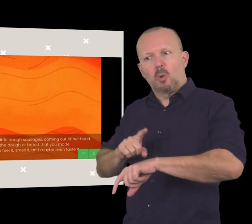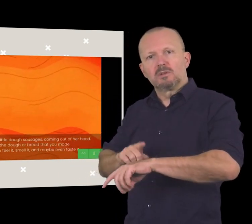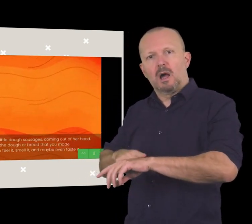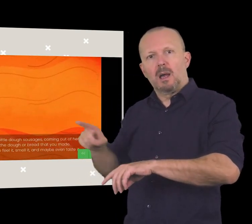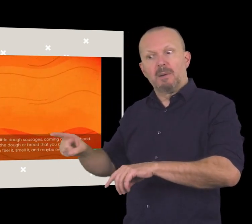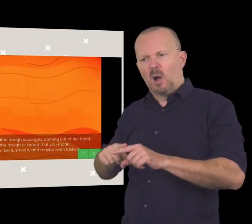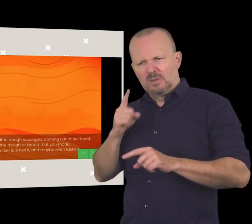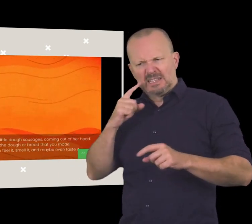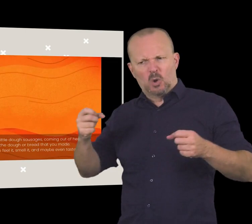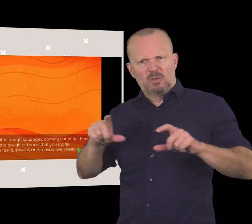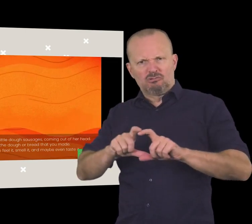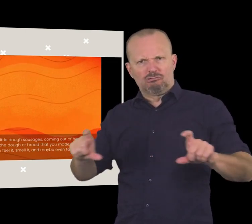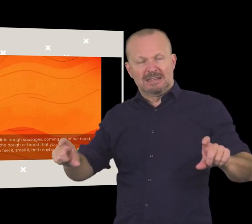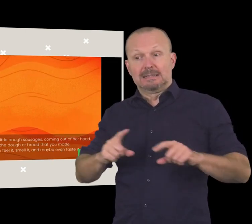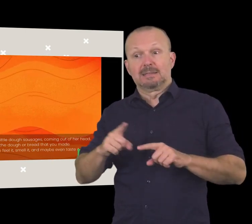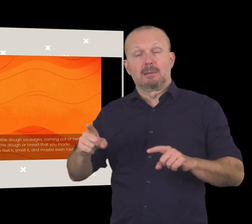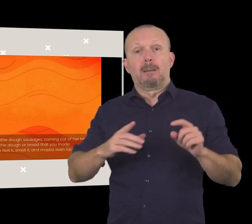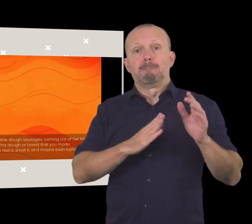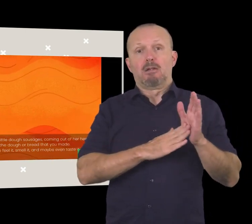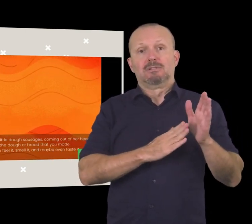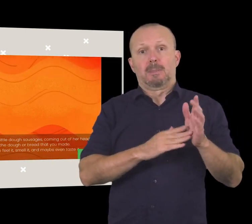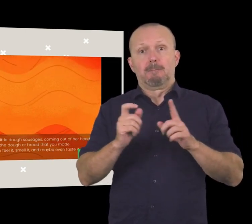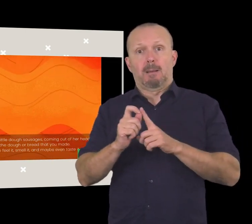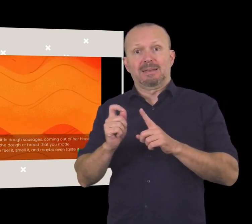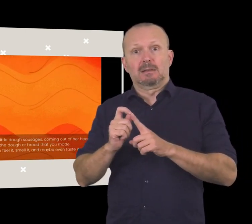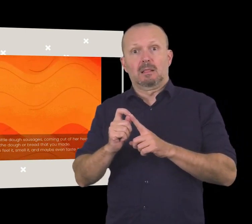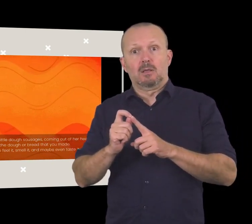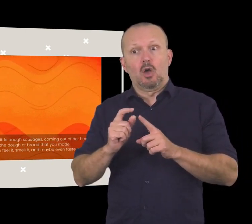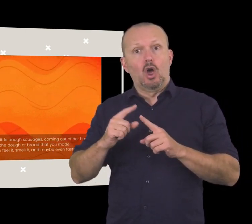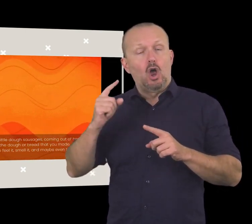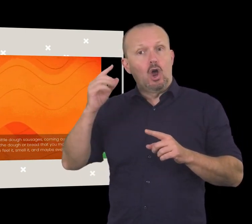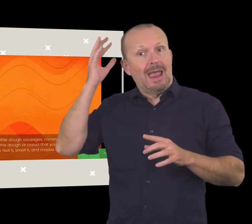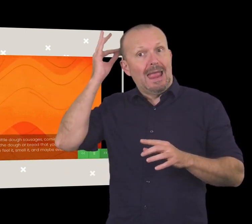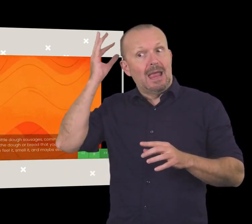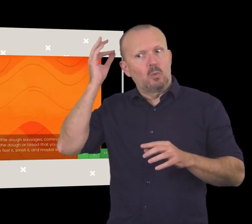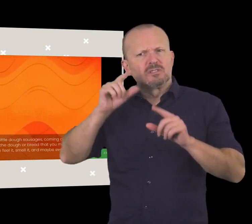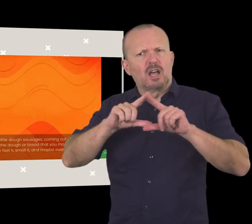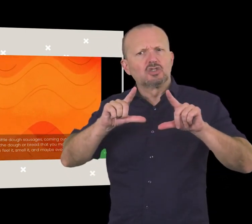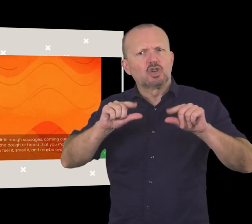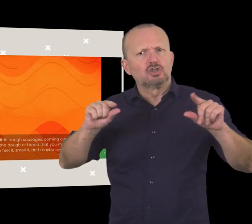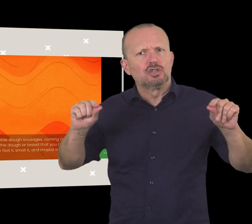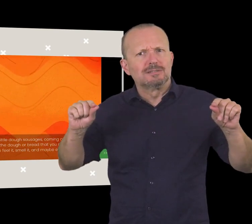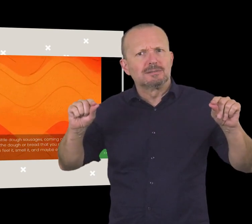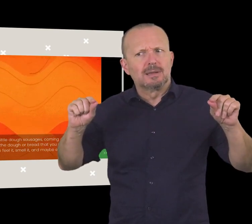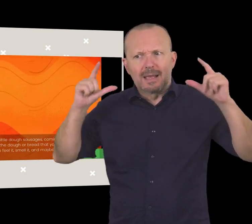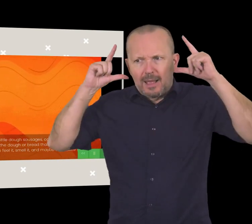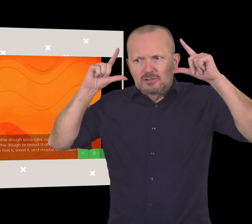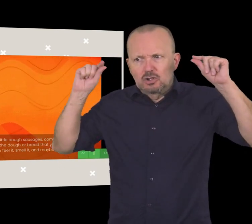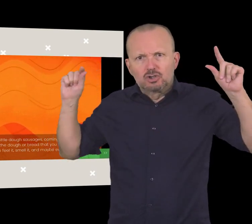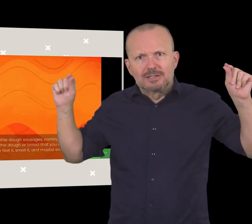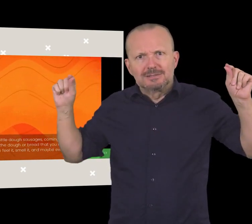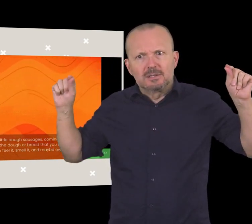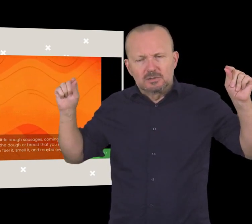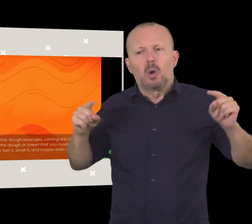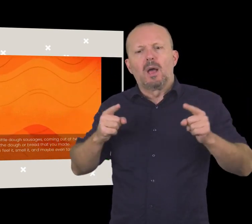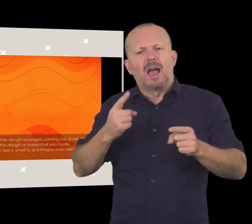read what it says on the screen. It says, Meredith Pumpernickel's hair was like little dough sausages coming out of her head. Take some time